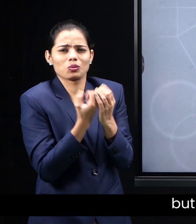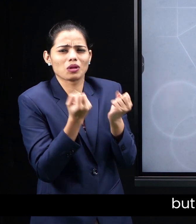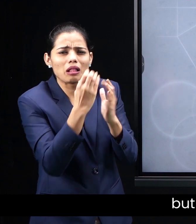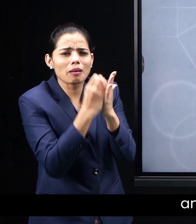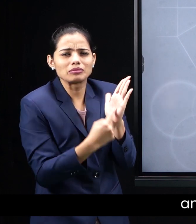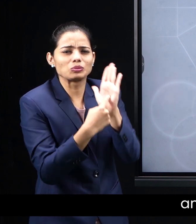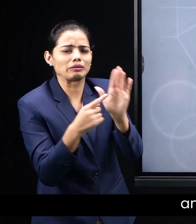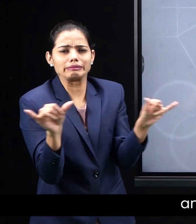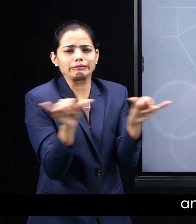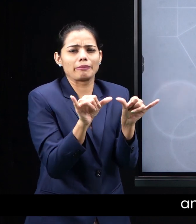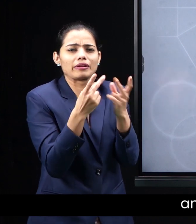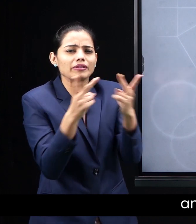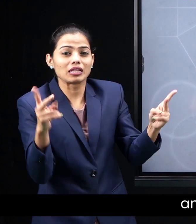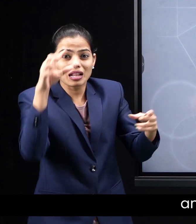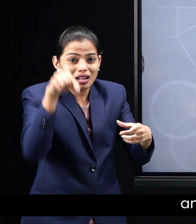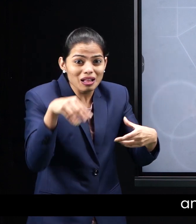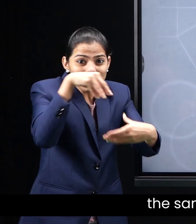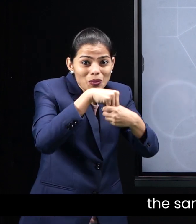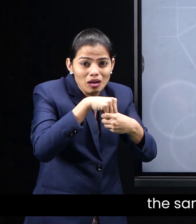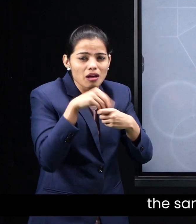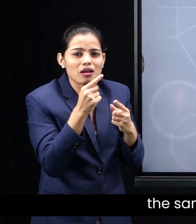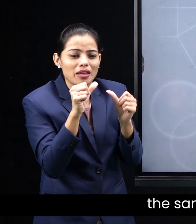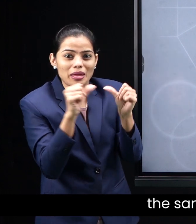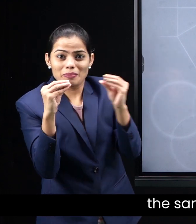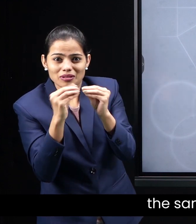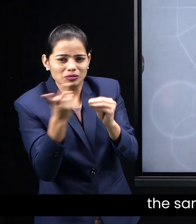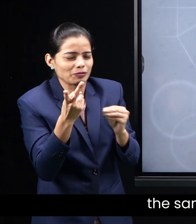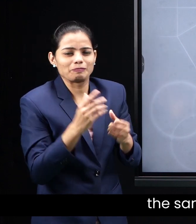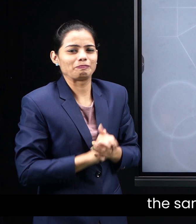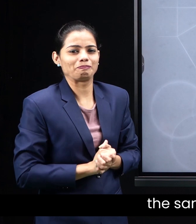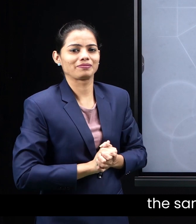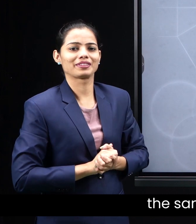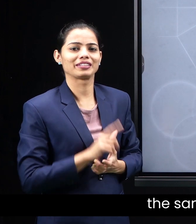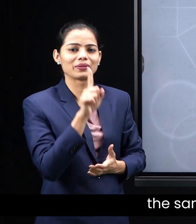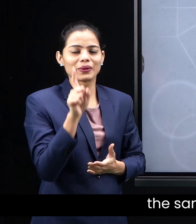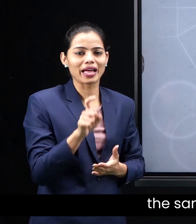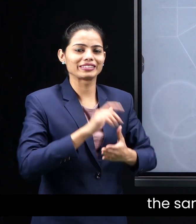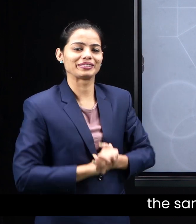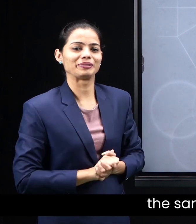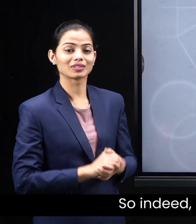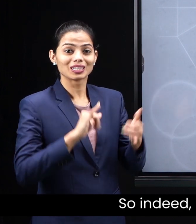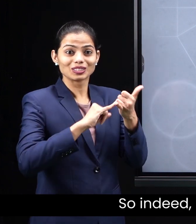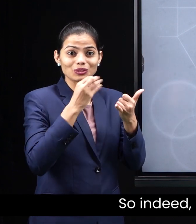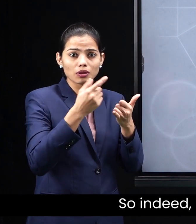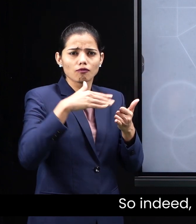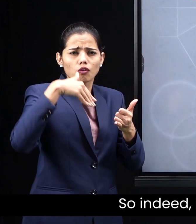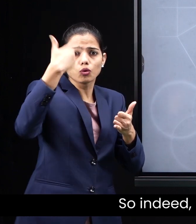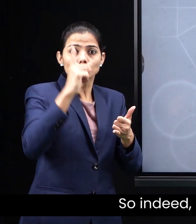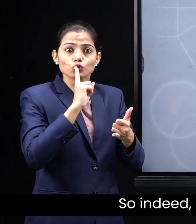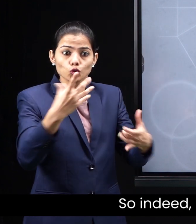B and we don't want to count the same element twice in A union B. So indeed, N